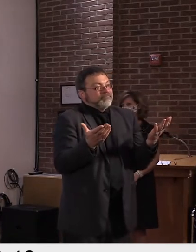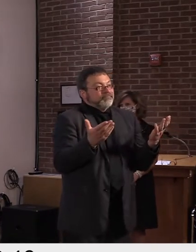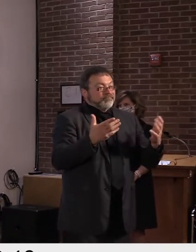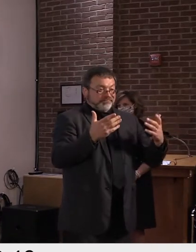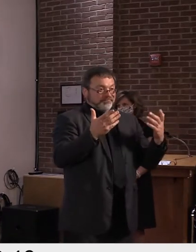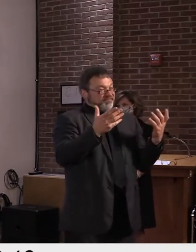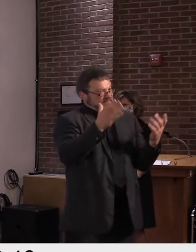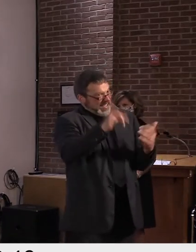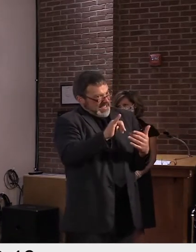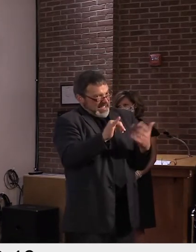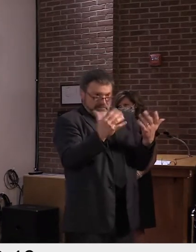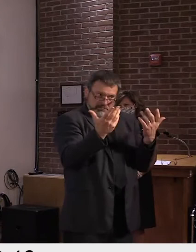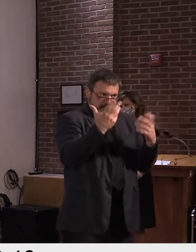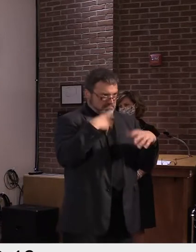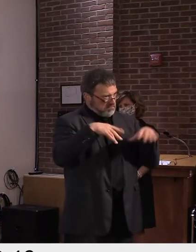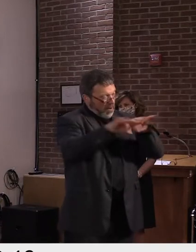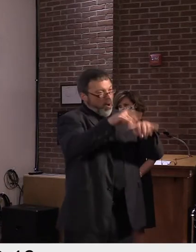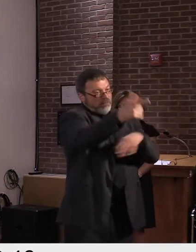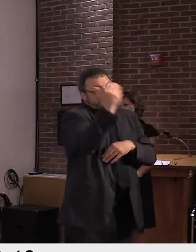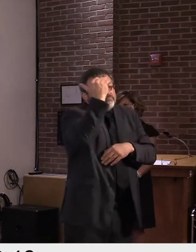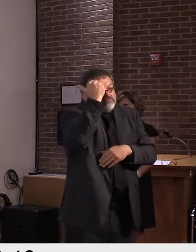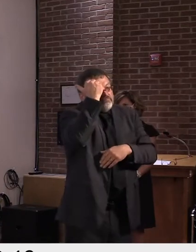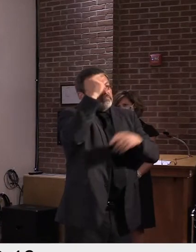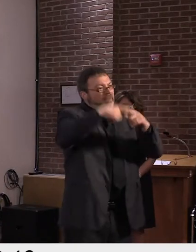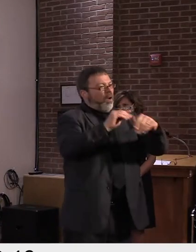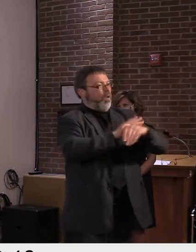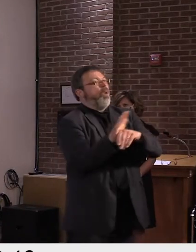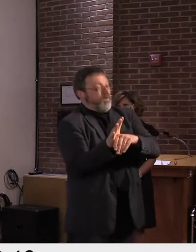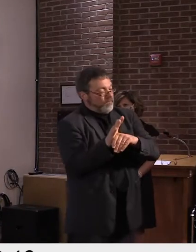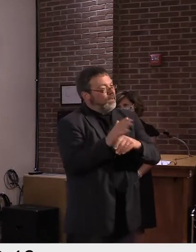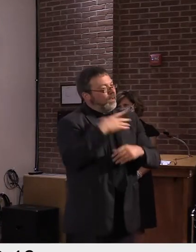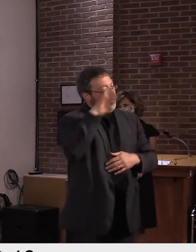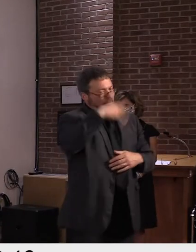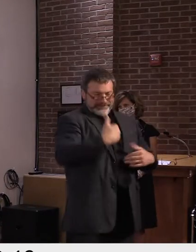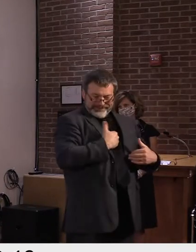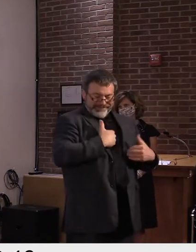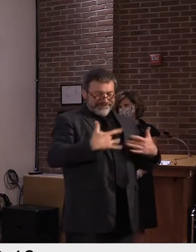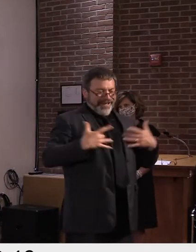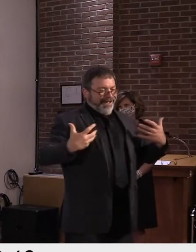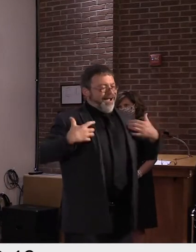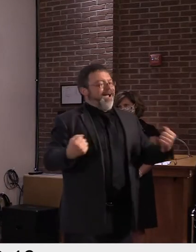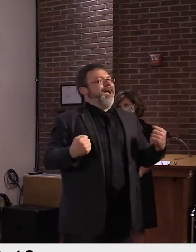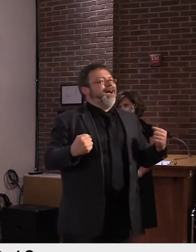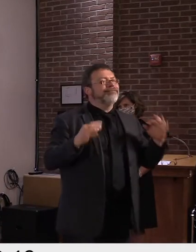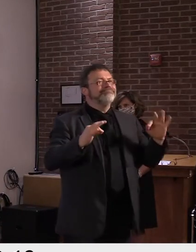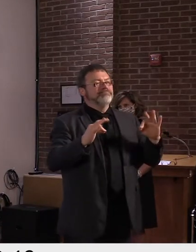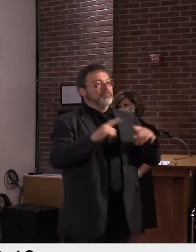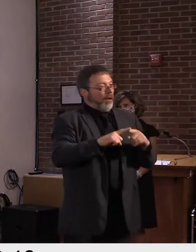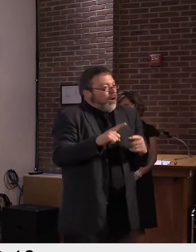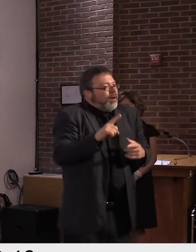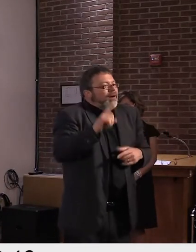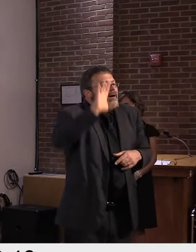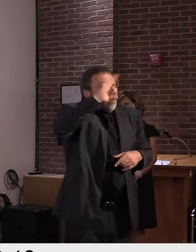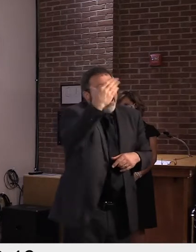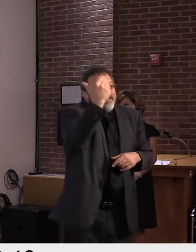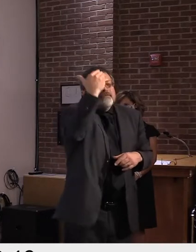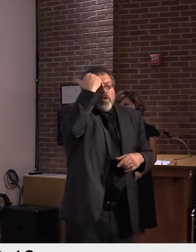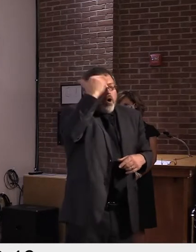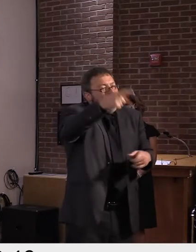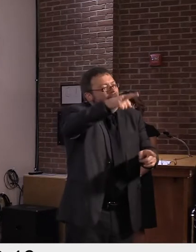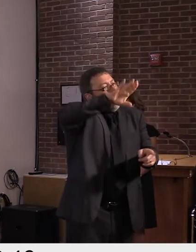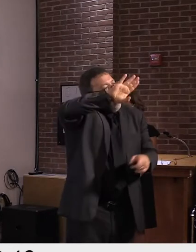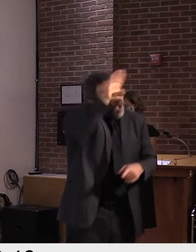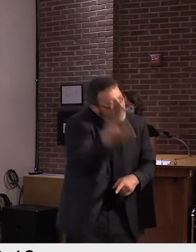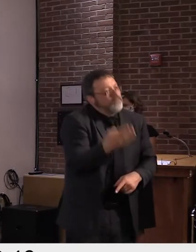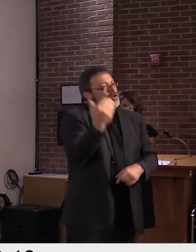So how bad is it really? Well, we all know that COVID-19 is especially dangerous for certain groups, like